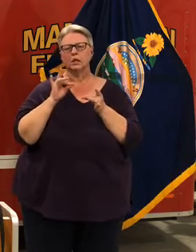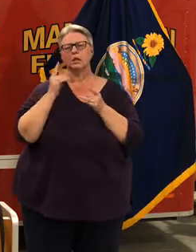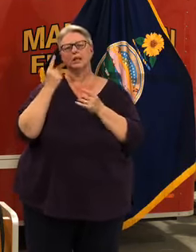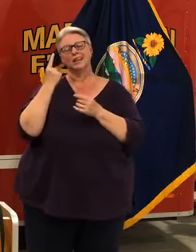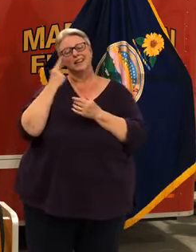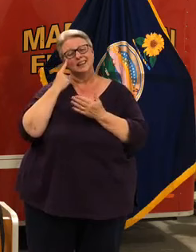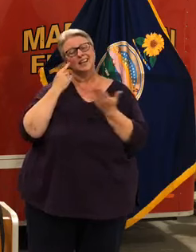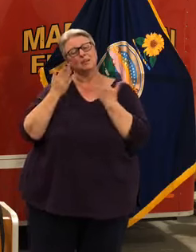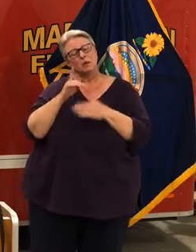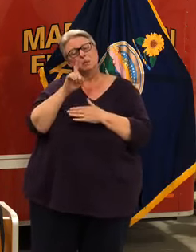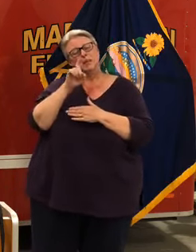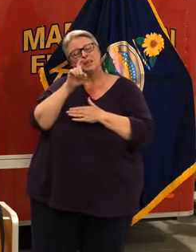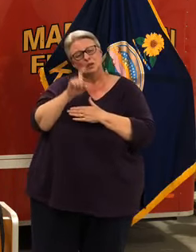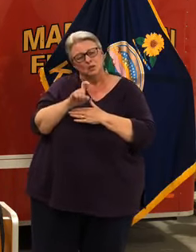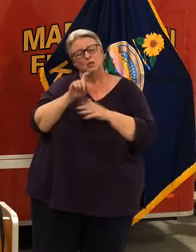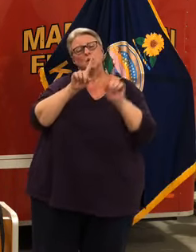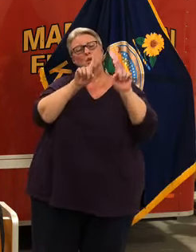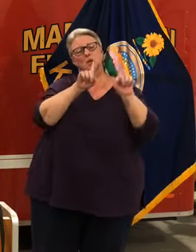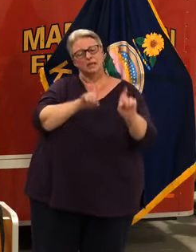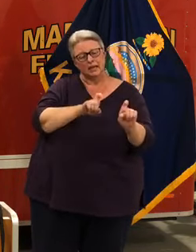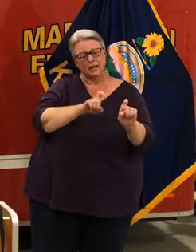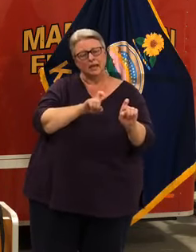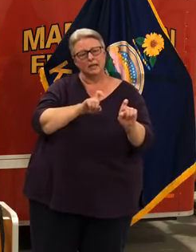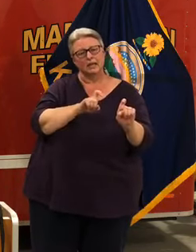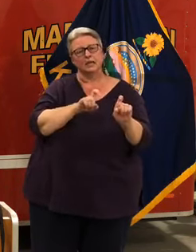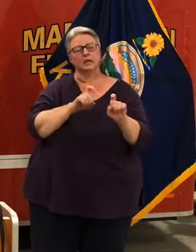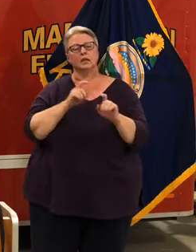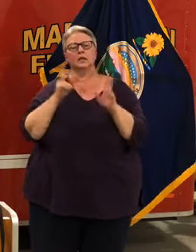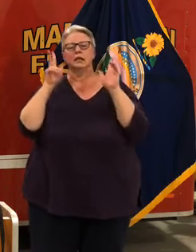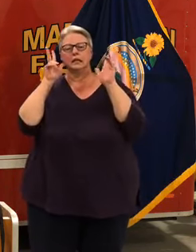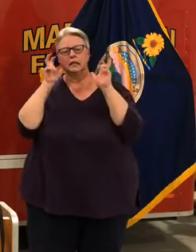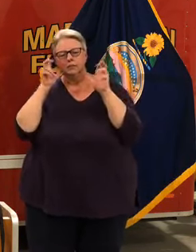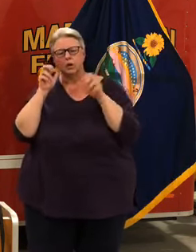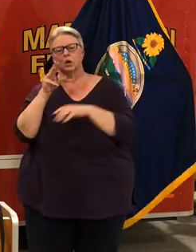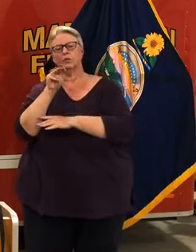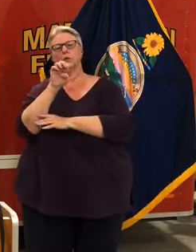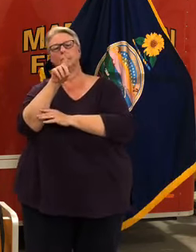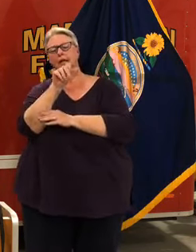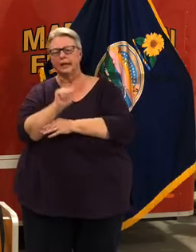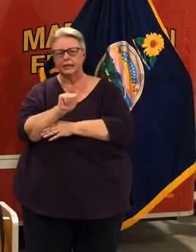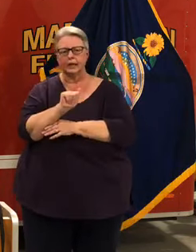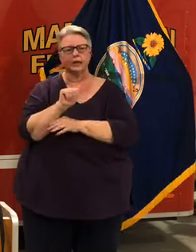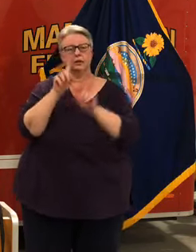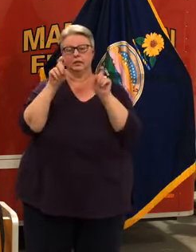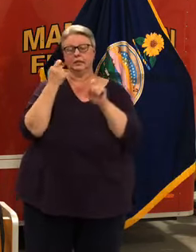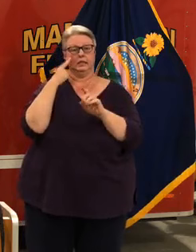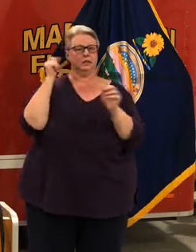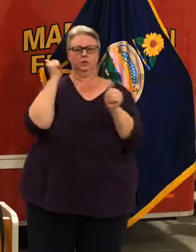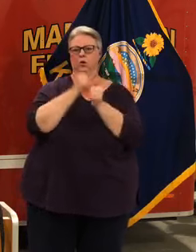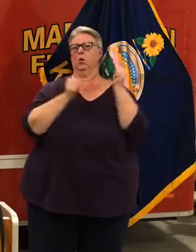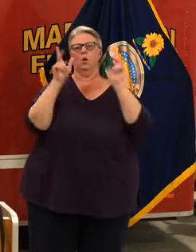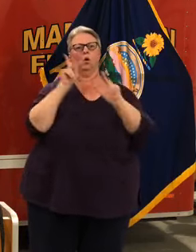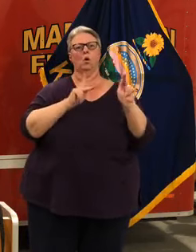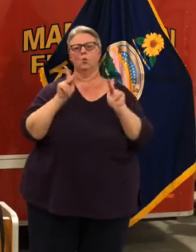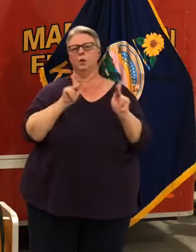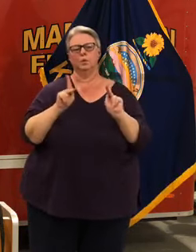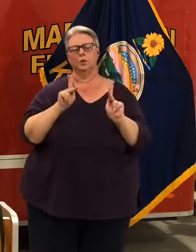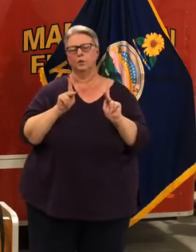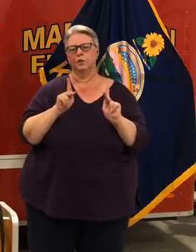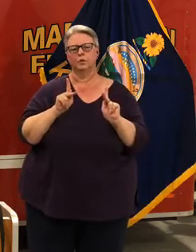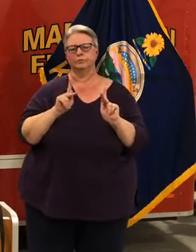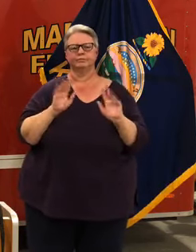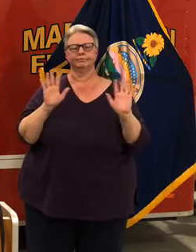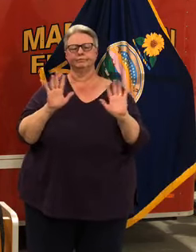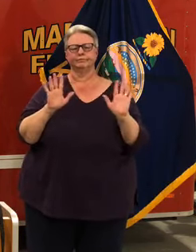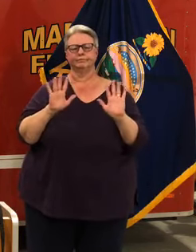possibly should have been tested for COVID-19, that they had heard from media reports that there is a test for everyone, but then to hear